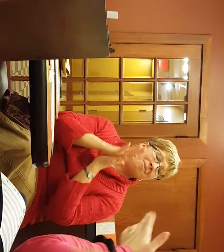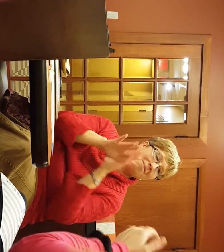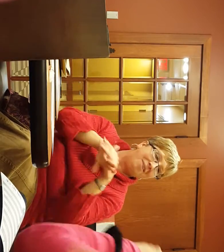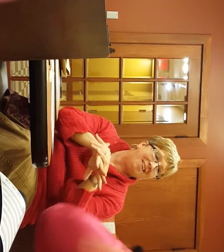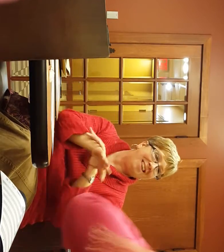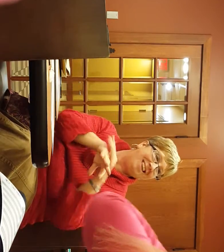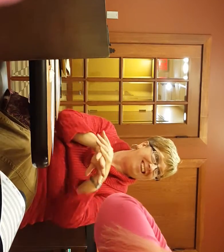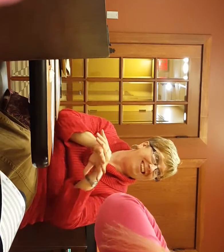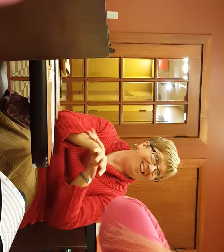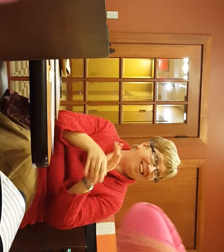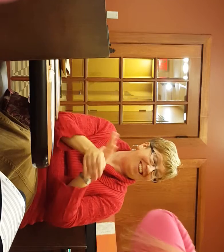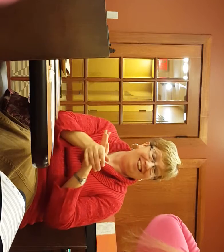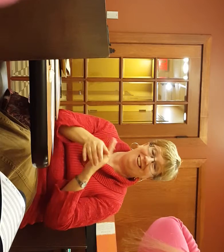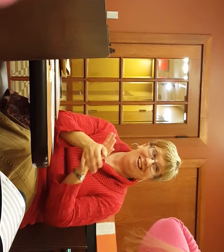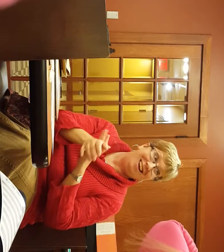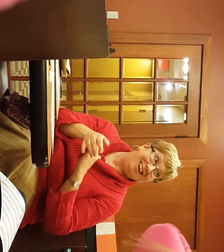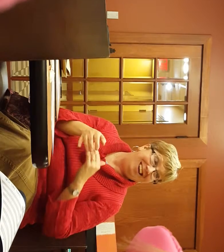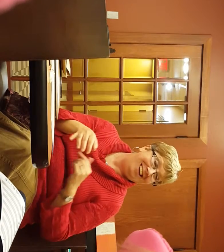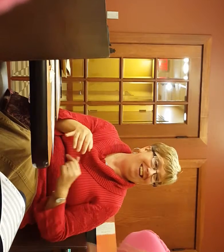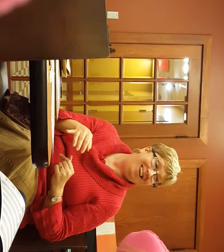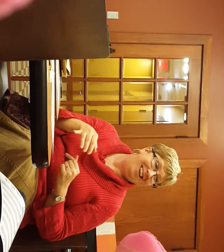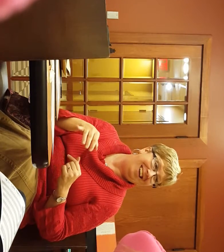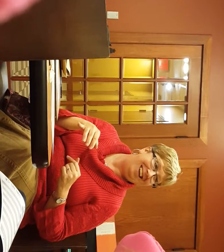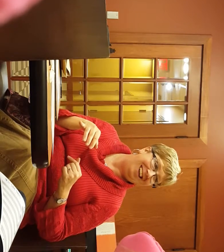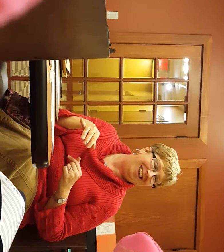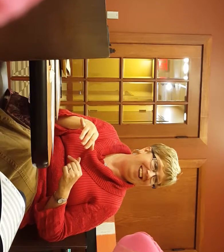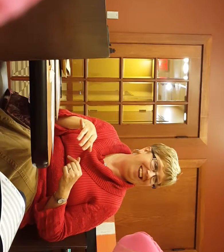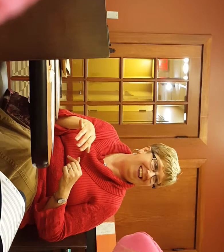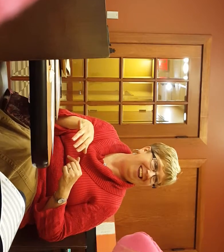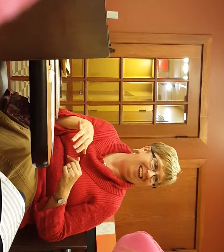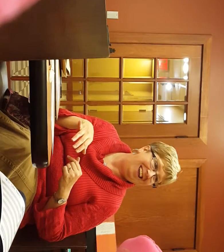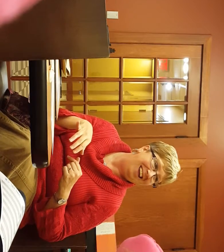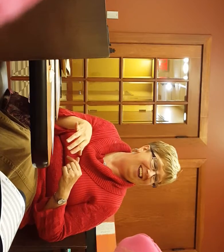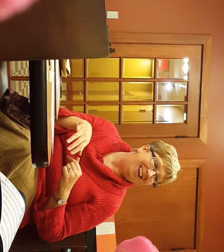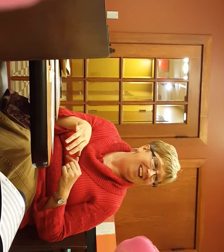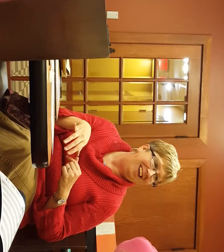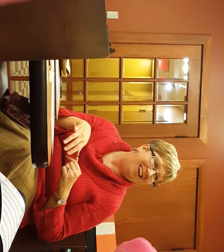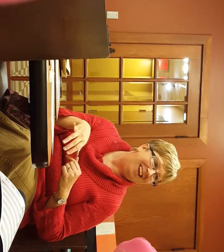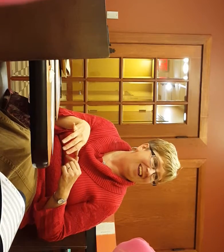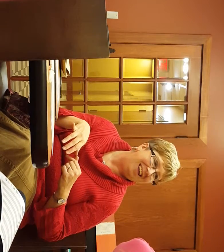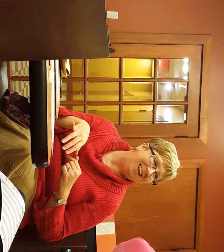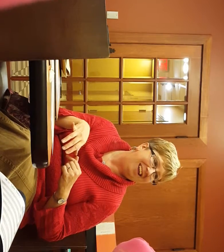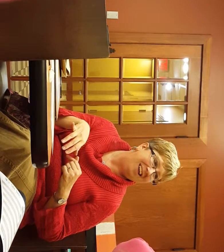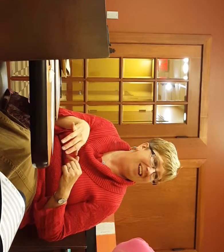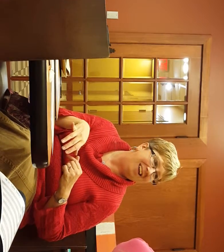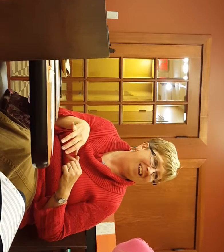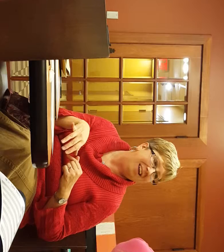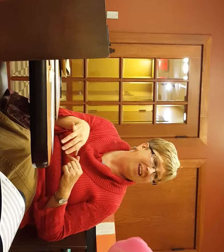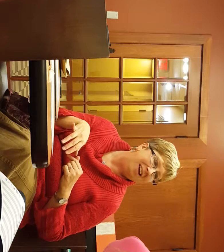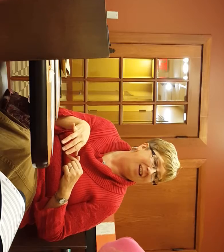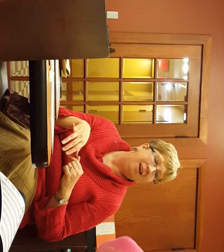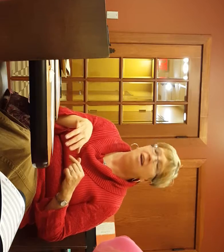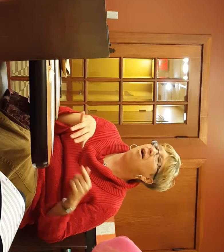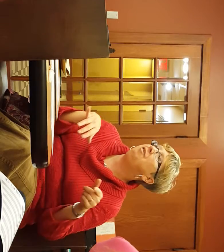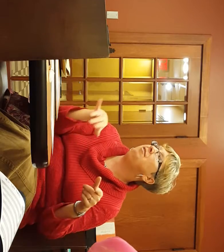it too hot? It's Okay. It's kind of got that nice to it. Are these